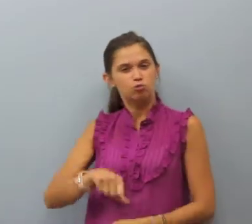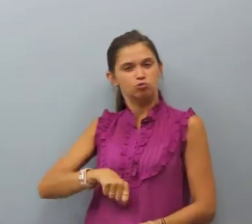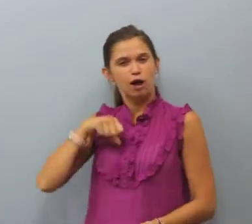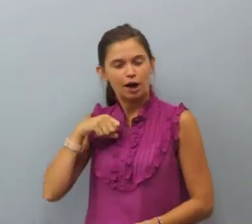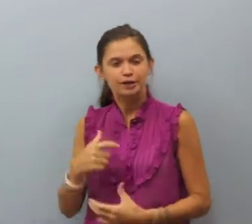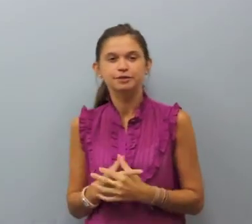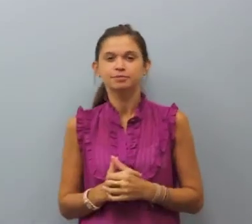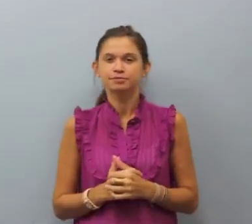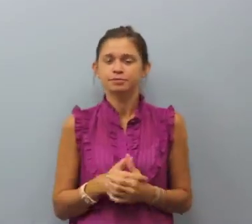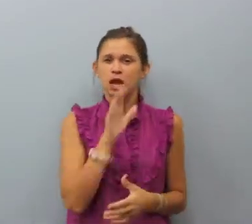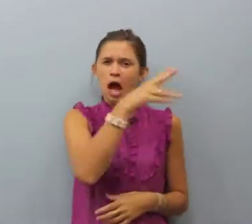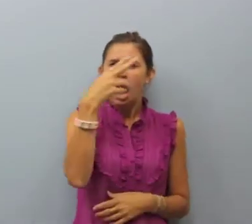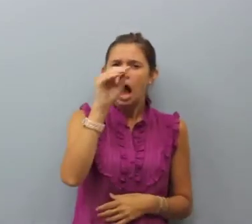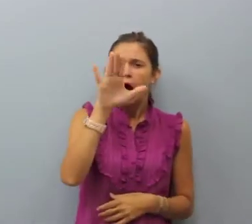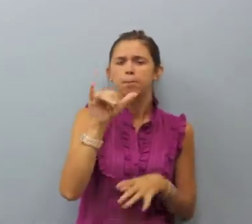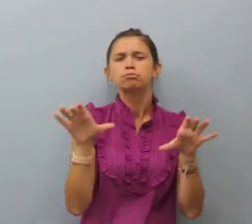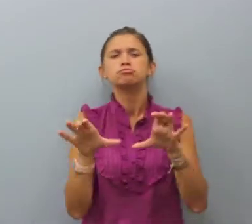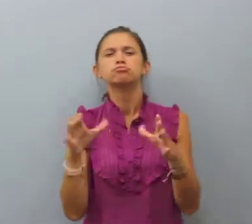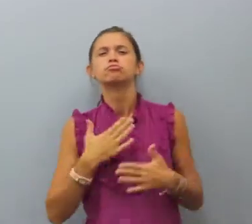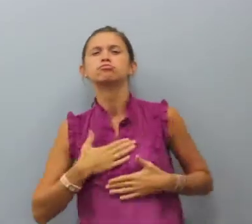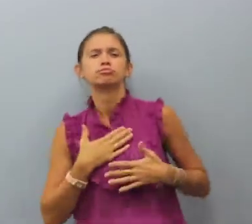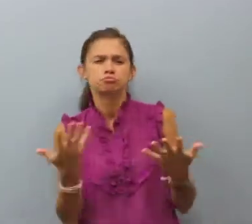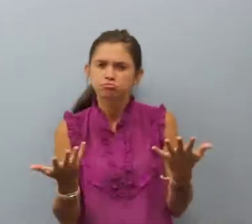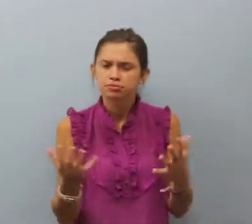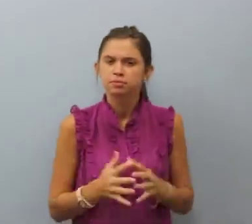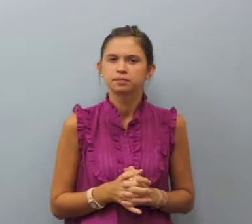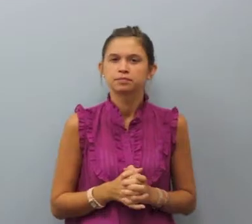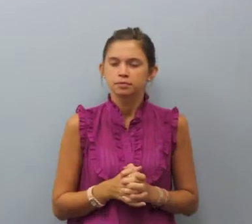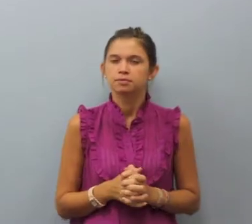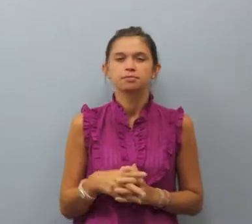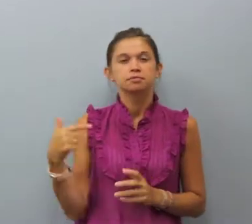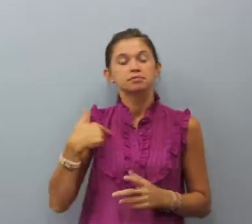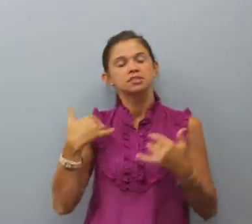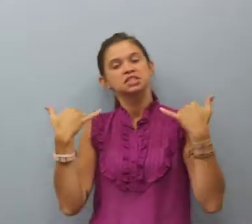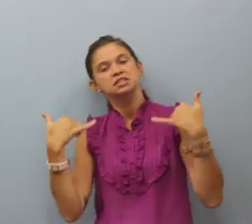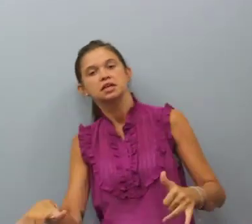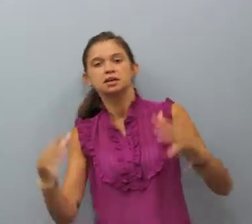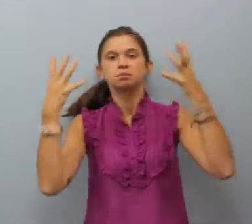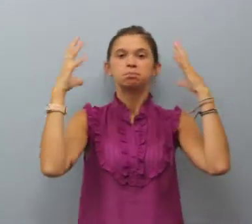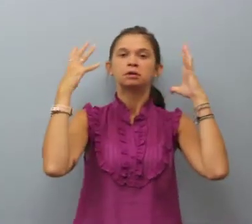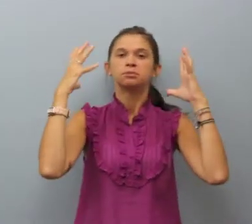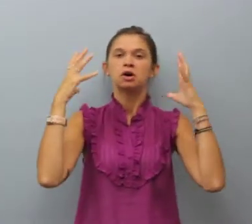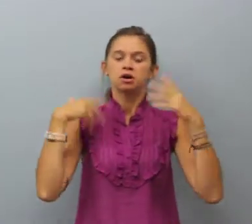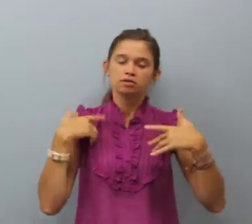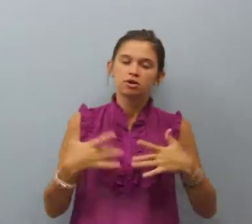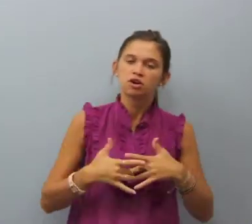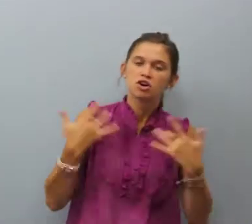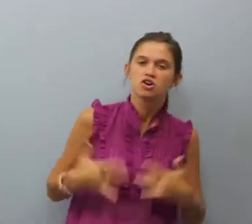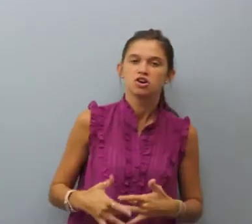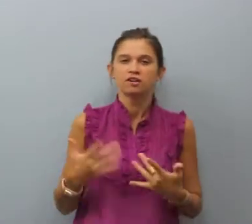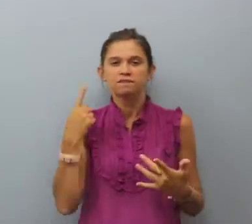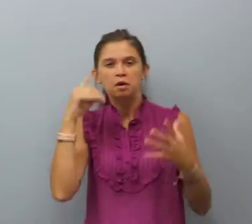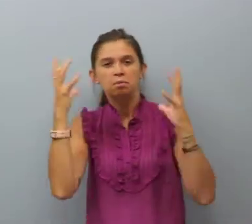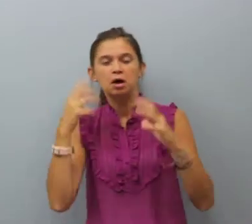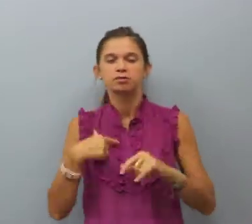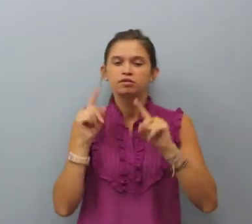married. And she's very proud of her mom for feeling that way. Her hobbies, she has a passion